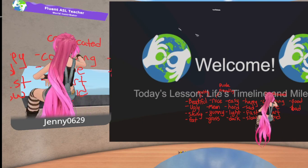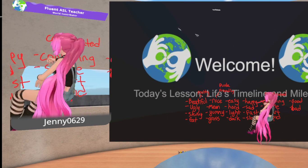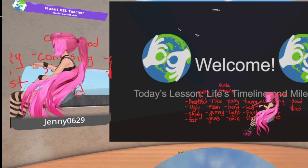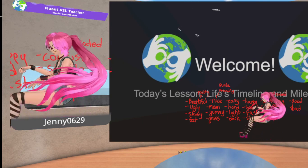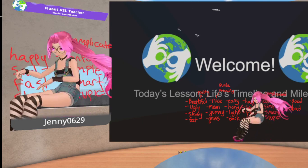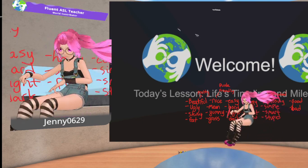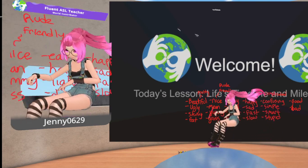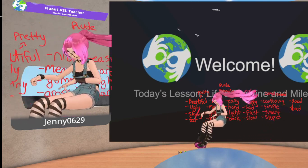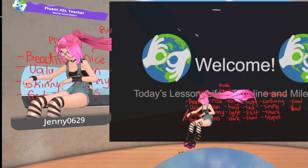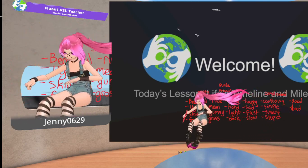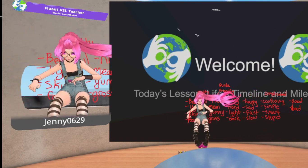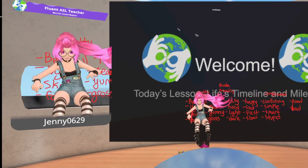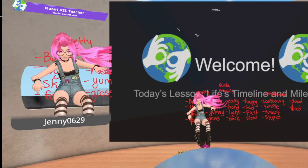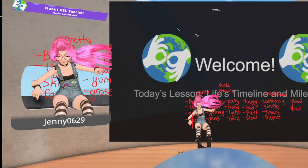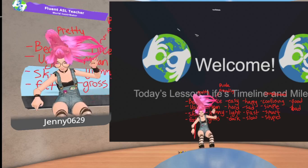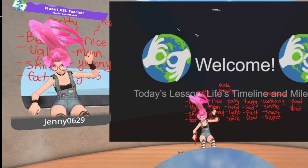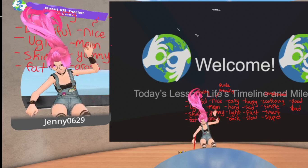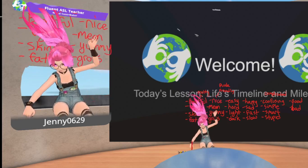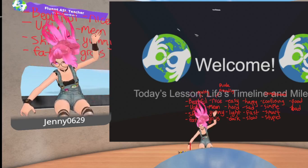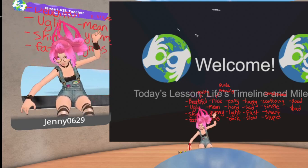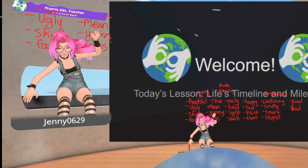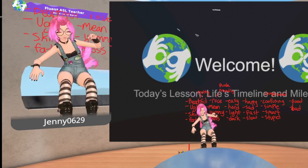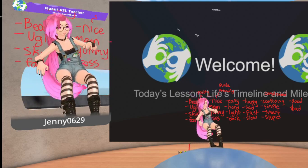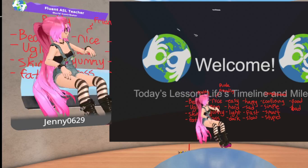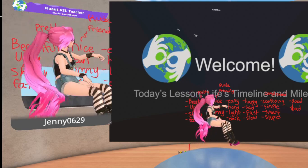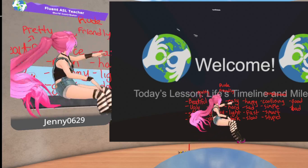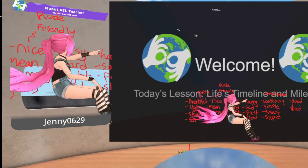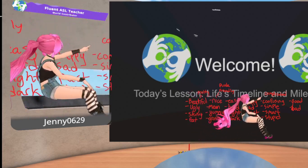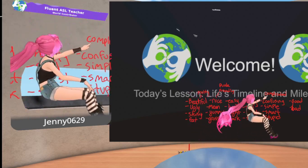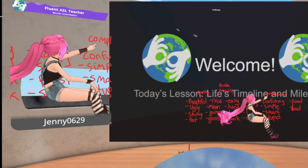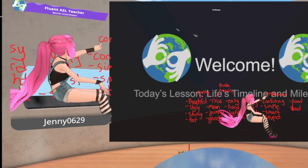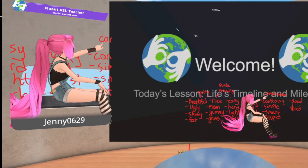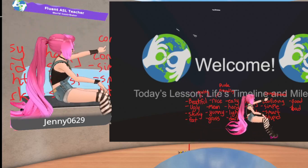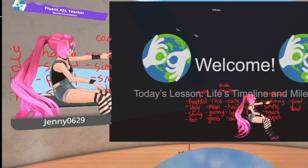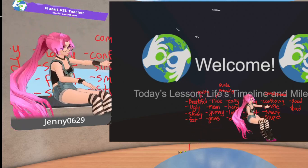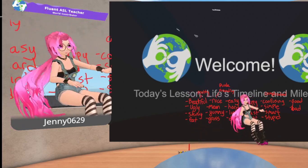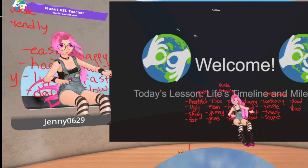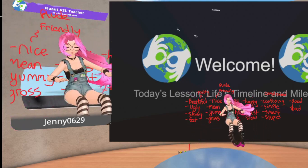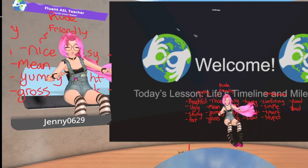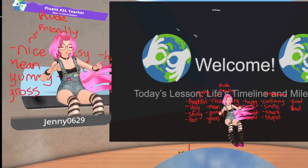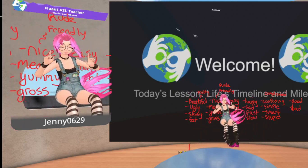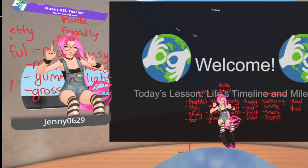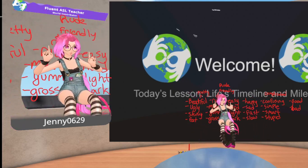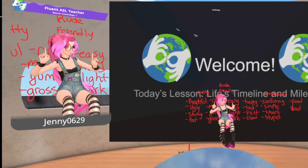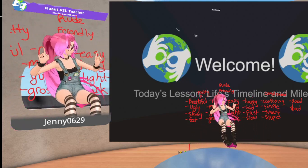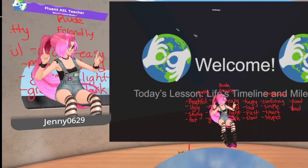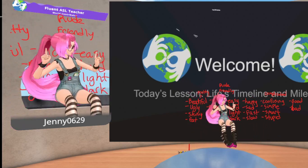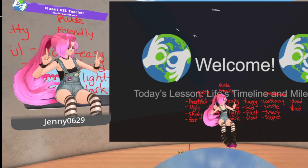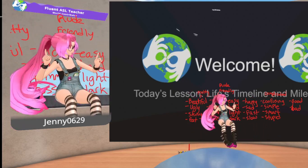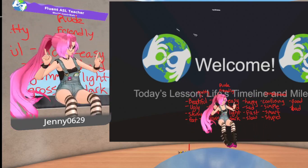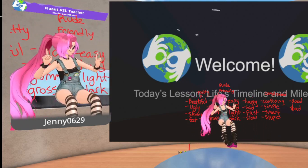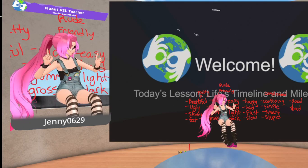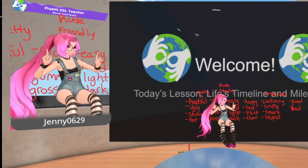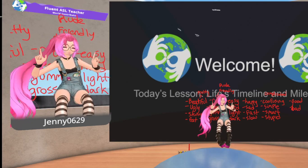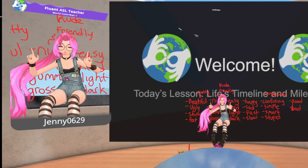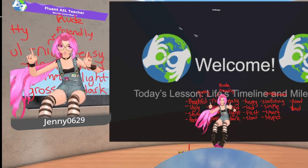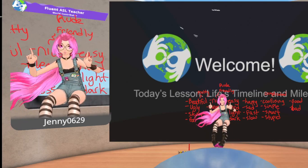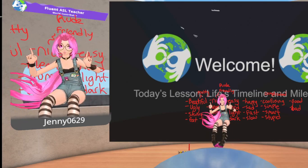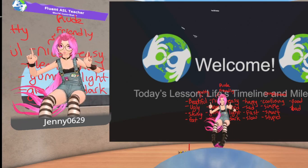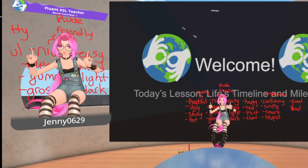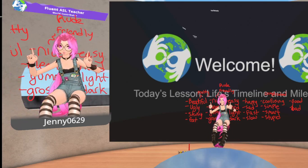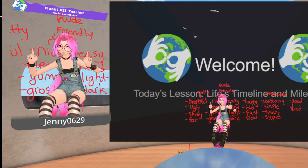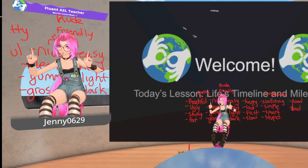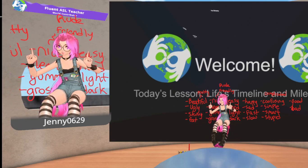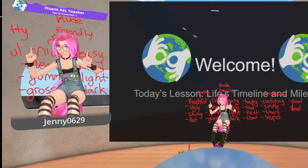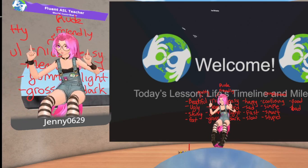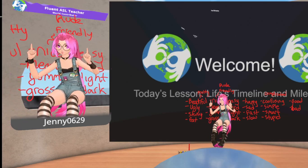Complicated. This might be another word you might want to use. Complicated is you're going to have two pointed fingers. Imagine these